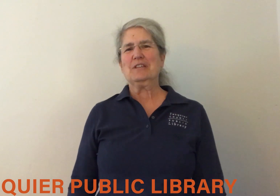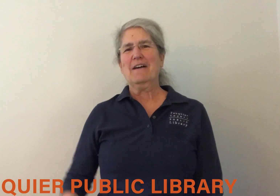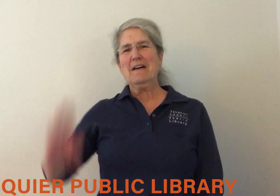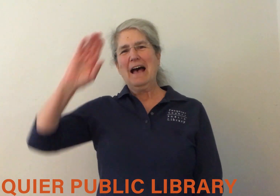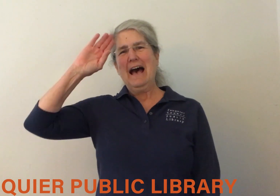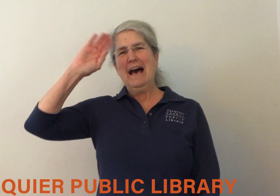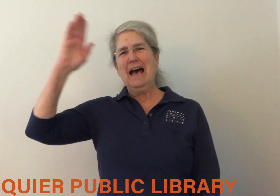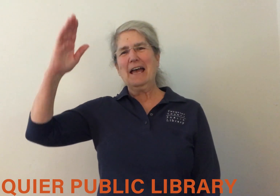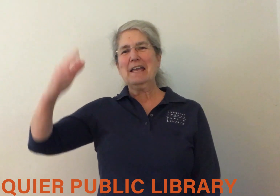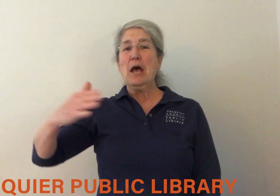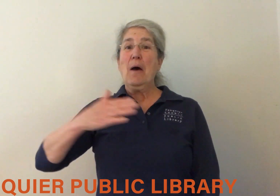yourself, hi,